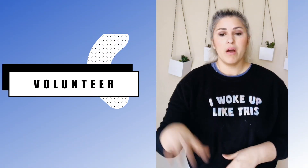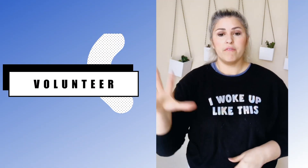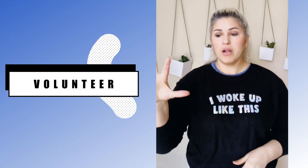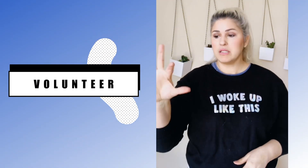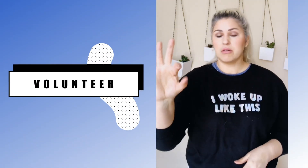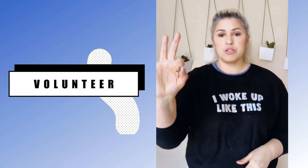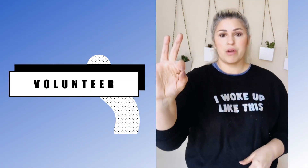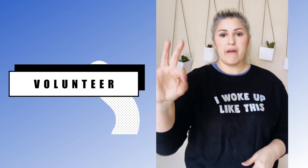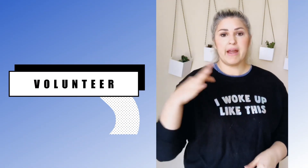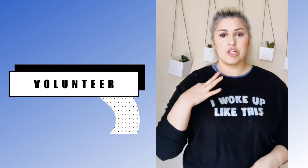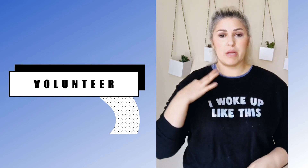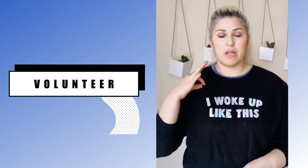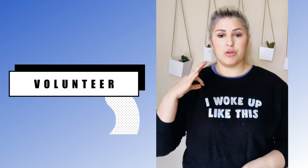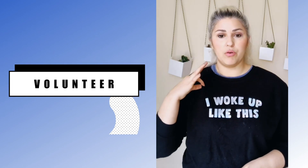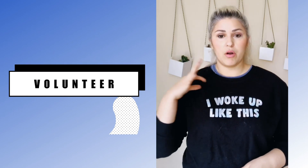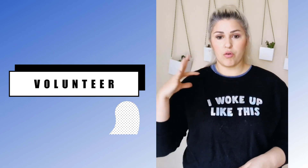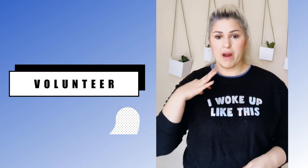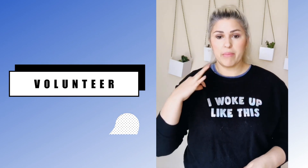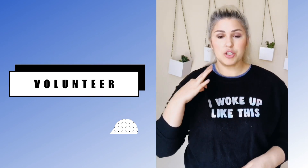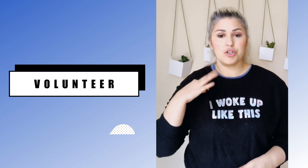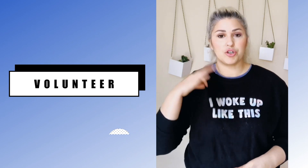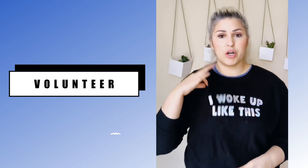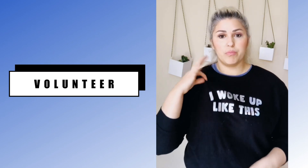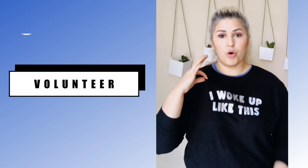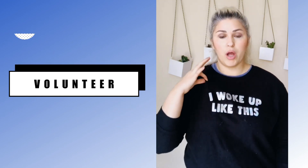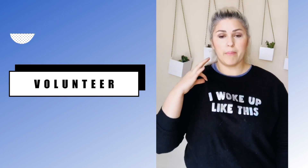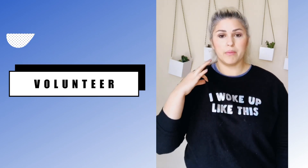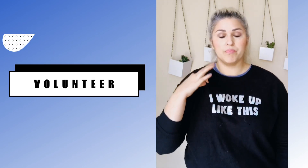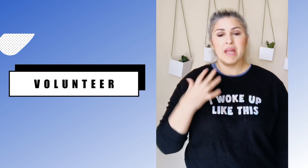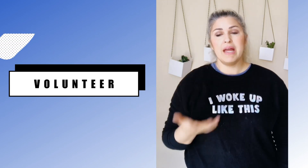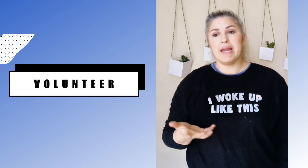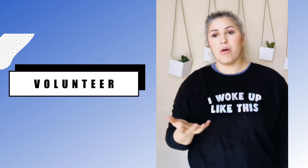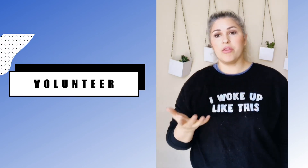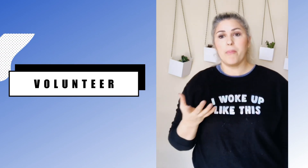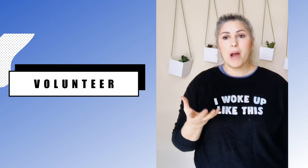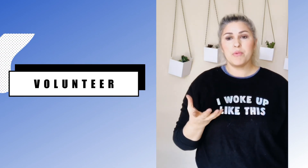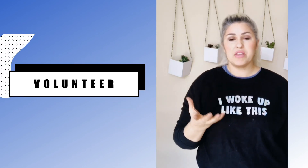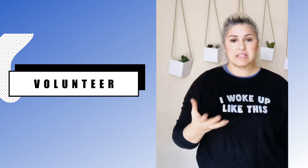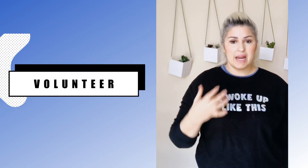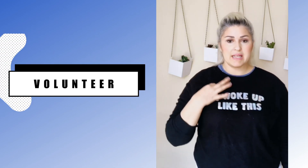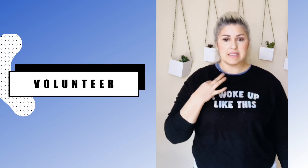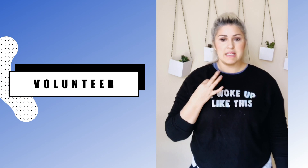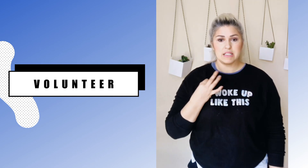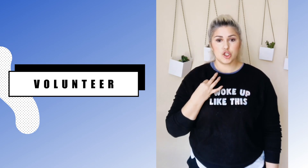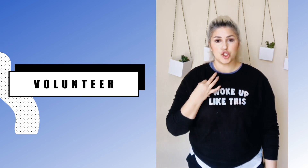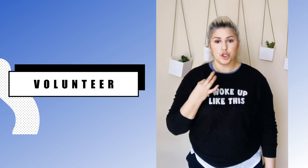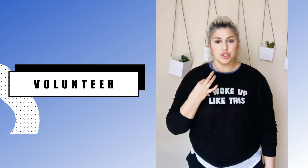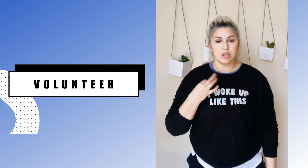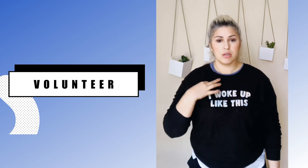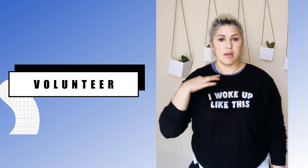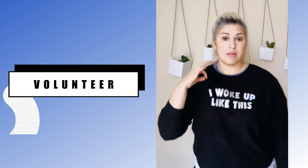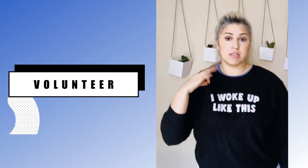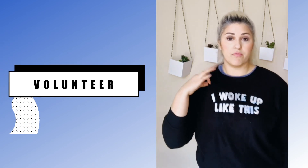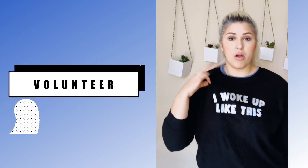Volunteer. Volunteer is your F handshake, and you grab onto your shirt and you pull up. Now, the problem with this sign is this is